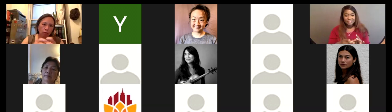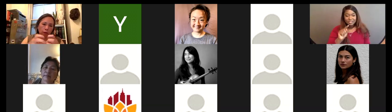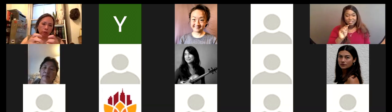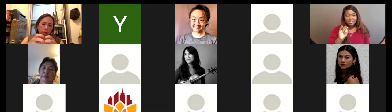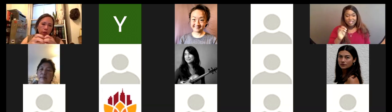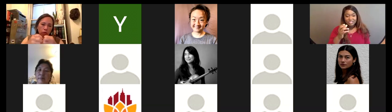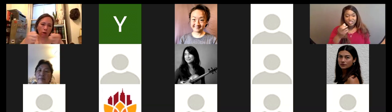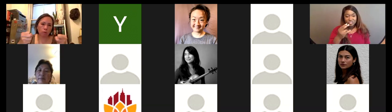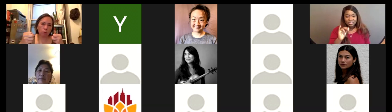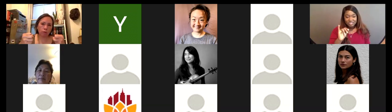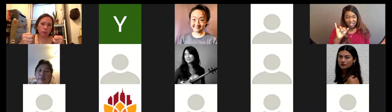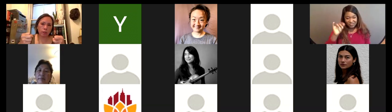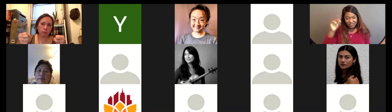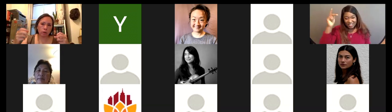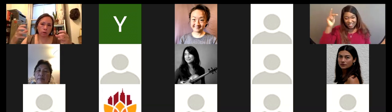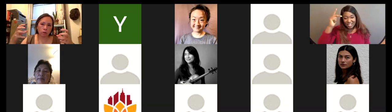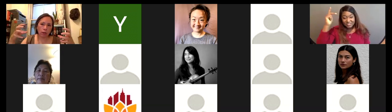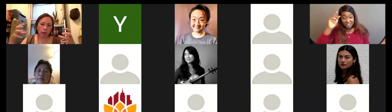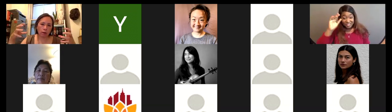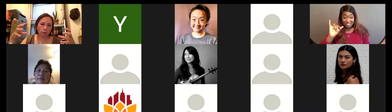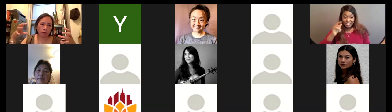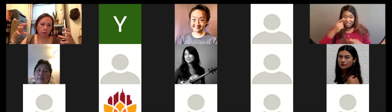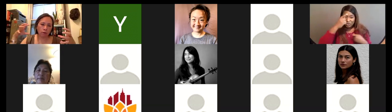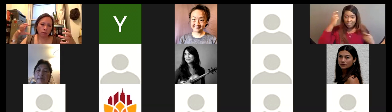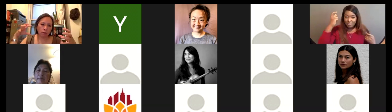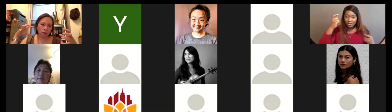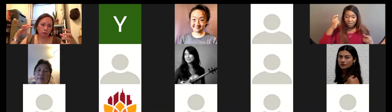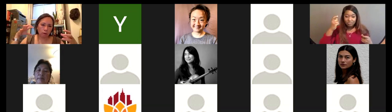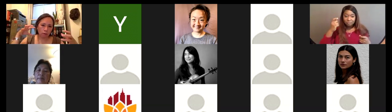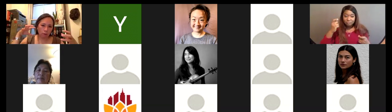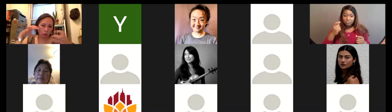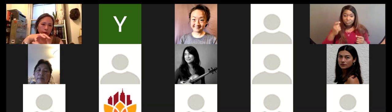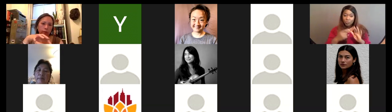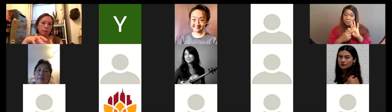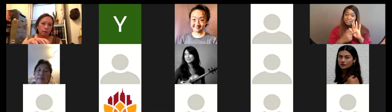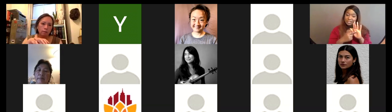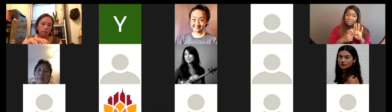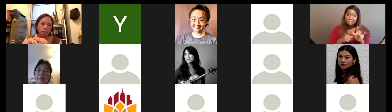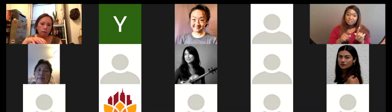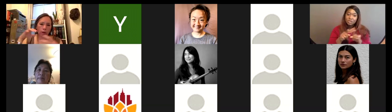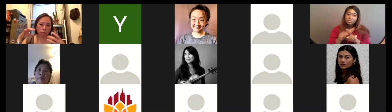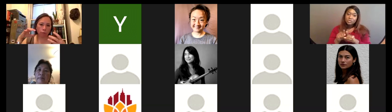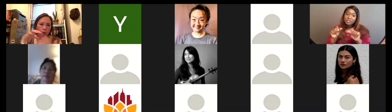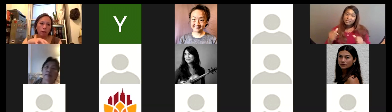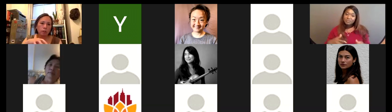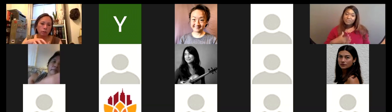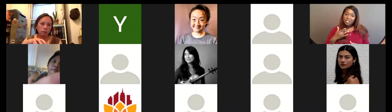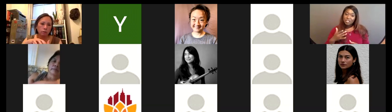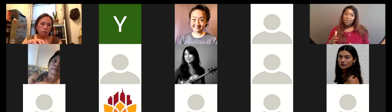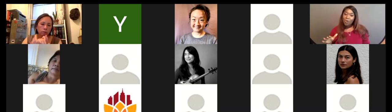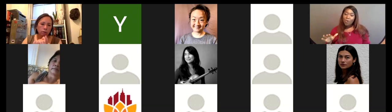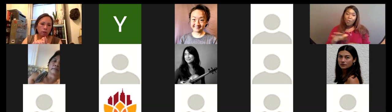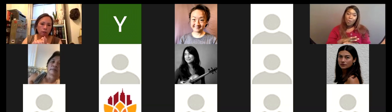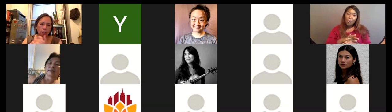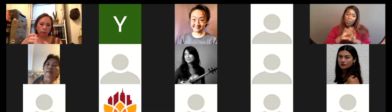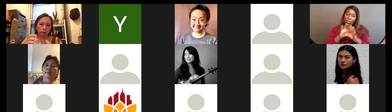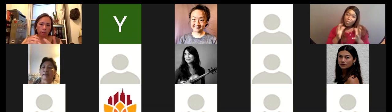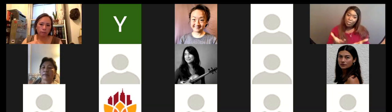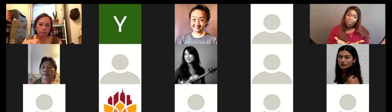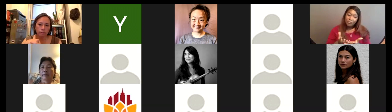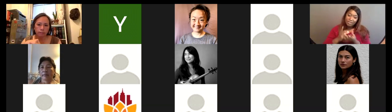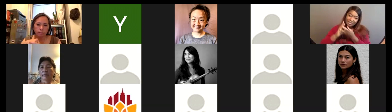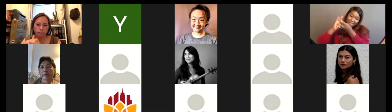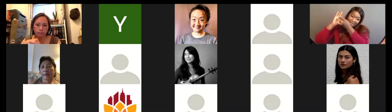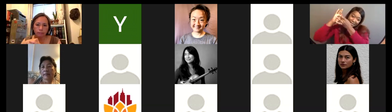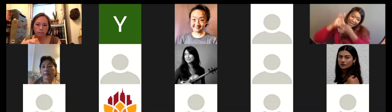with the separation that trauma represents, we can also have wholeness again. We can have reconnection and